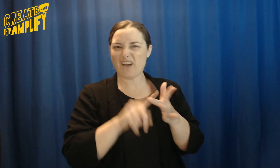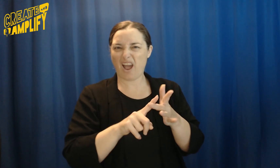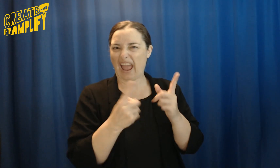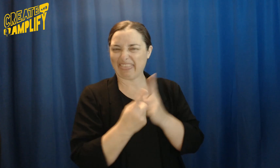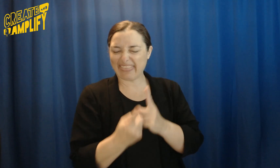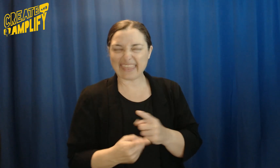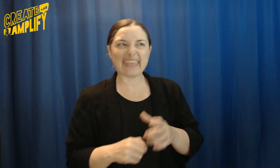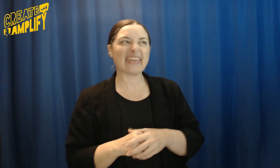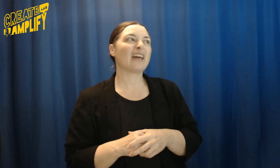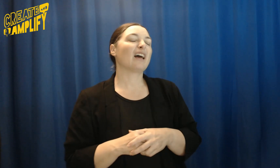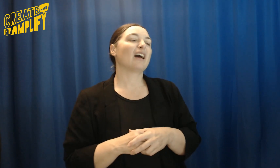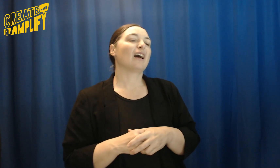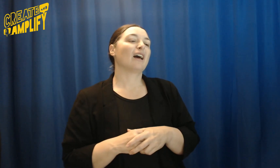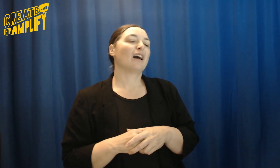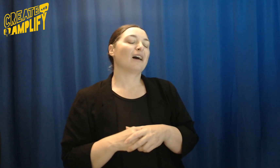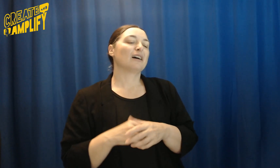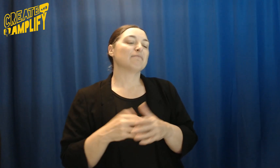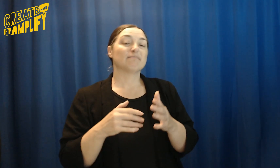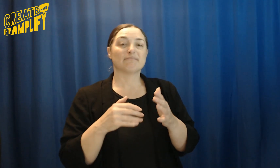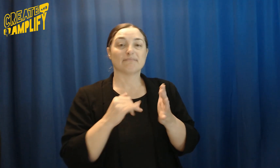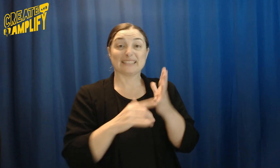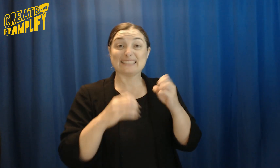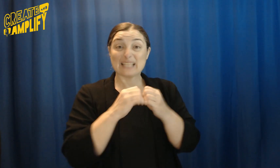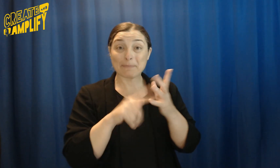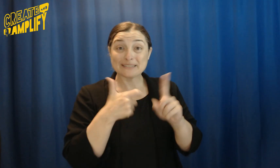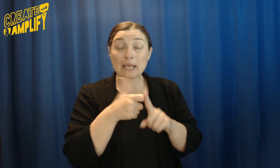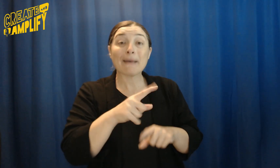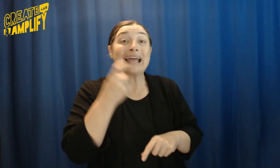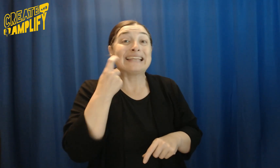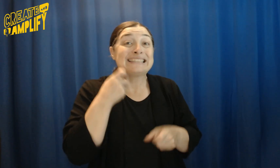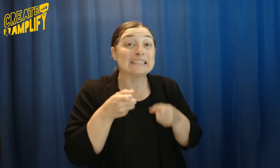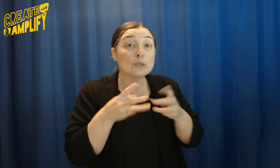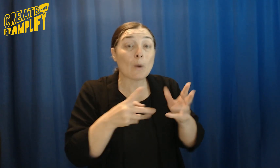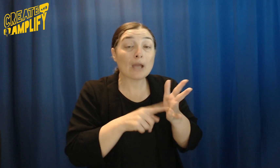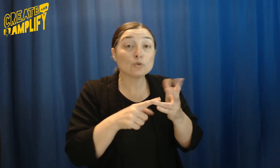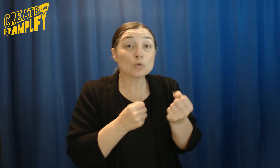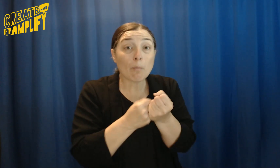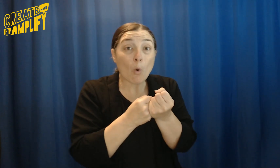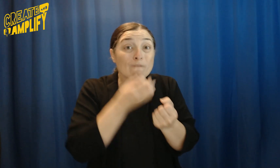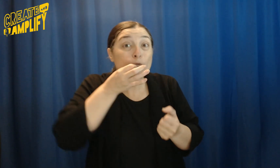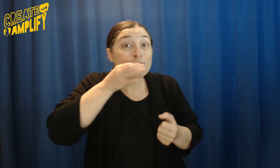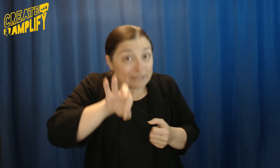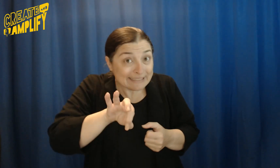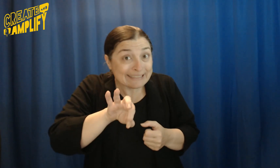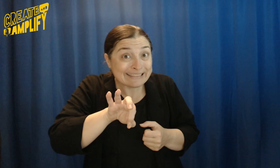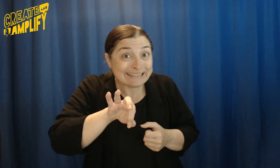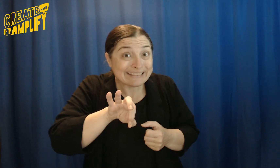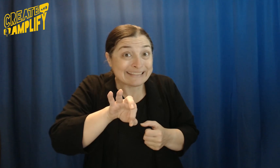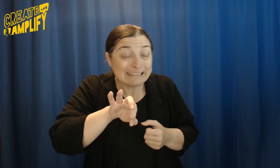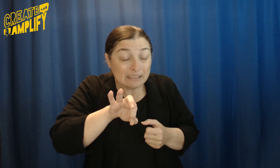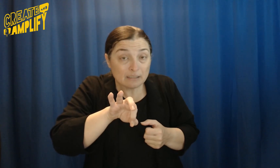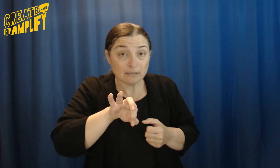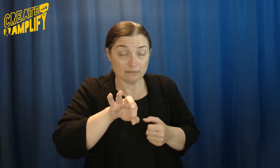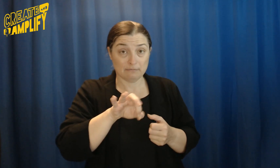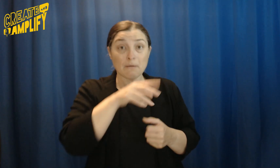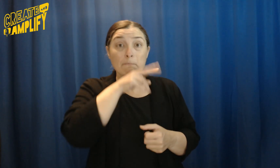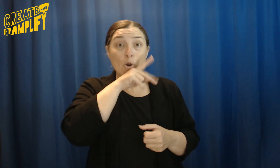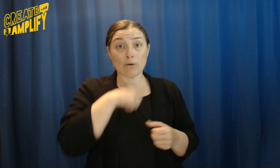to. Do you know a really easy way to support me that doesn't cost any money or much energy at all is to borrow my book from the